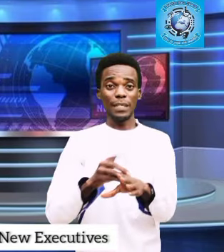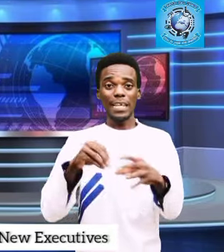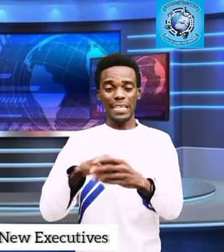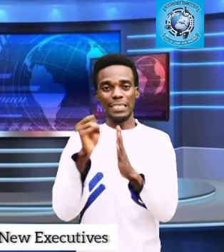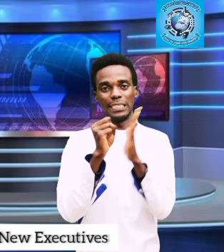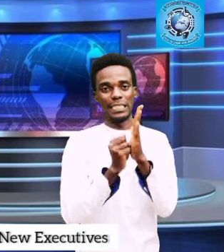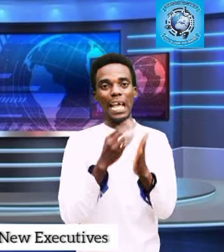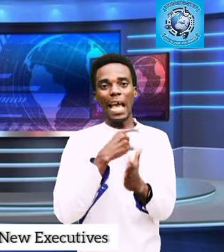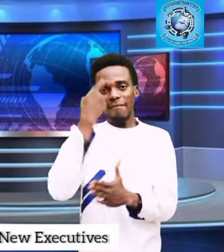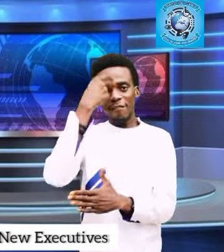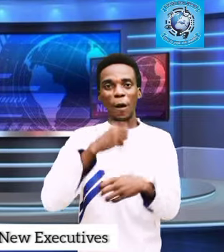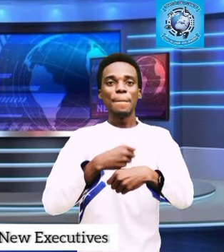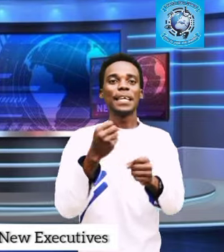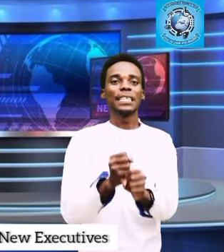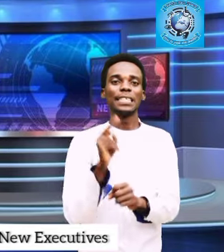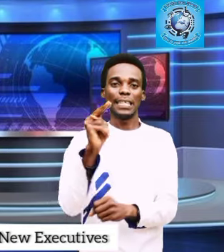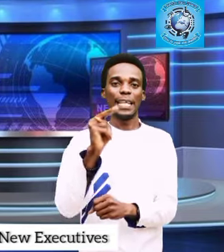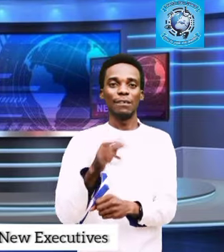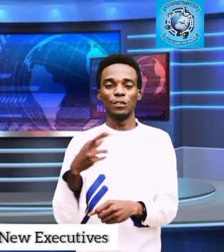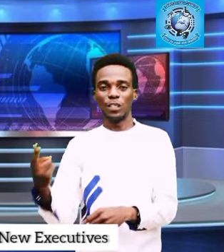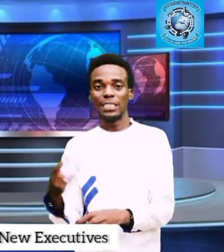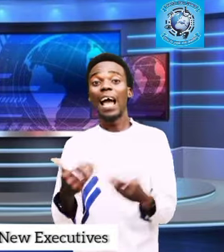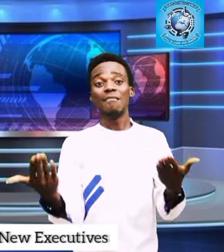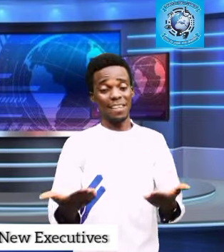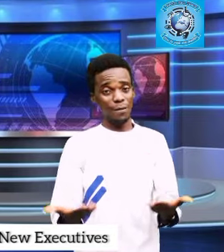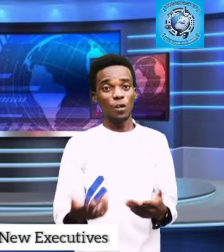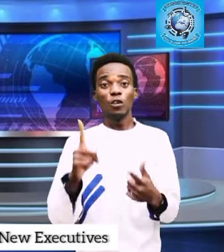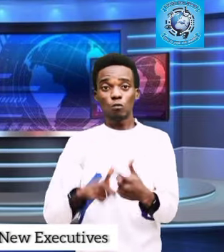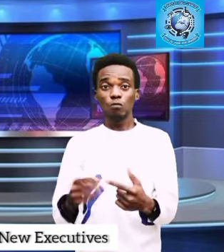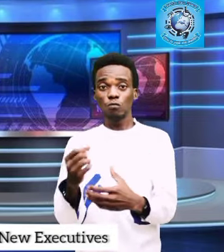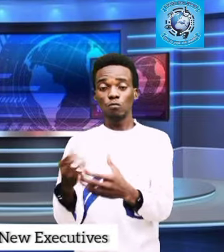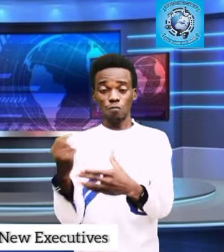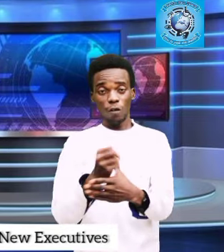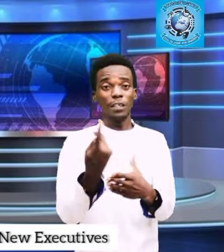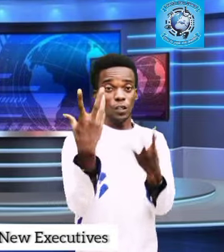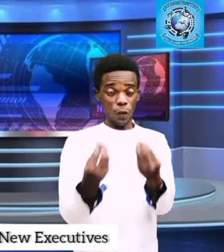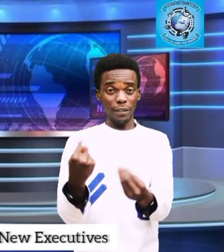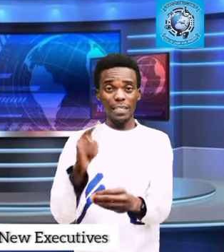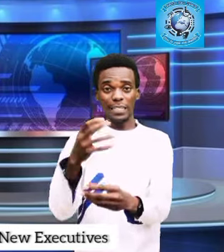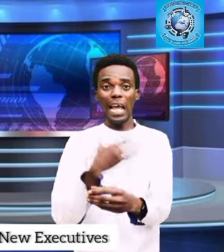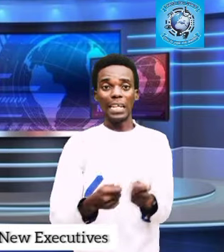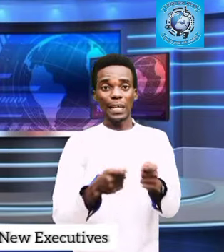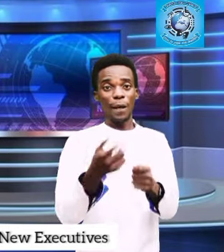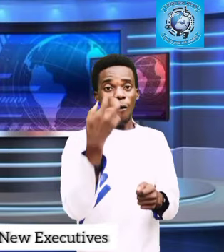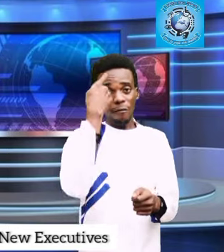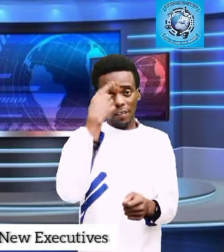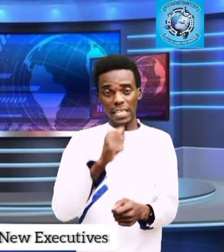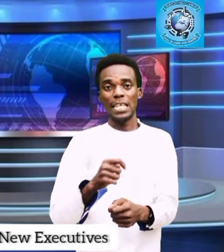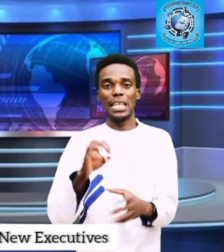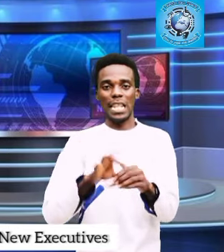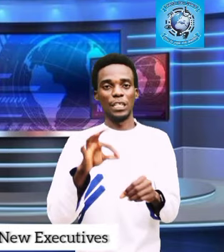state and for making the needed resources available to cater for their needs and for the conduct of the election.